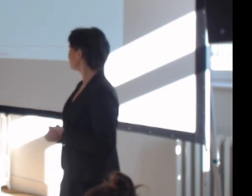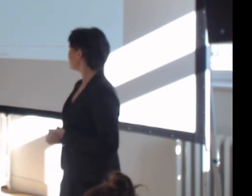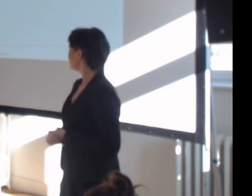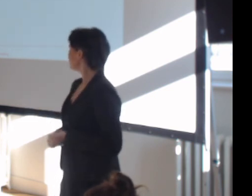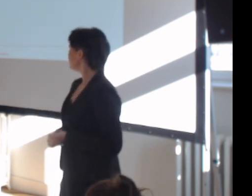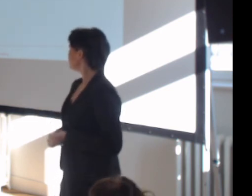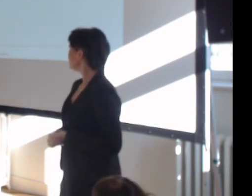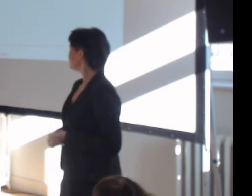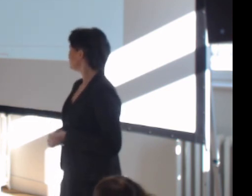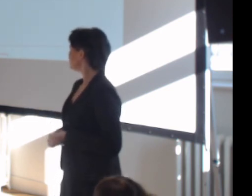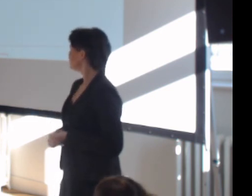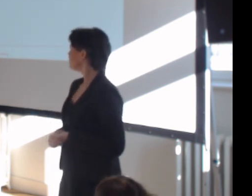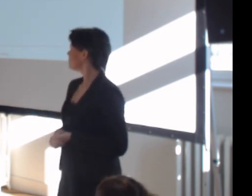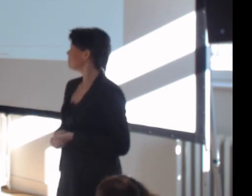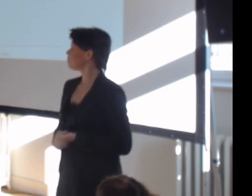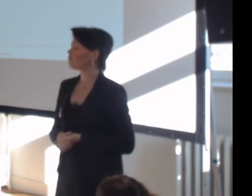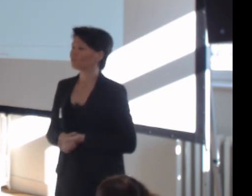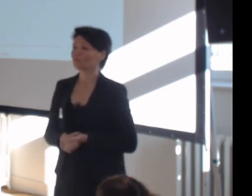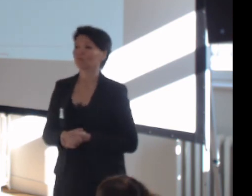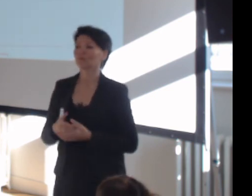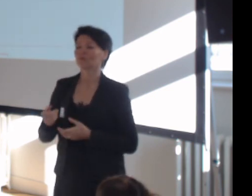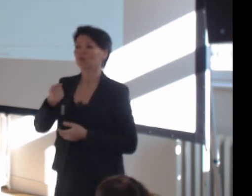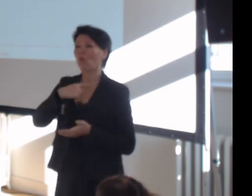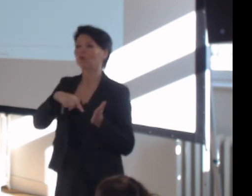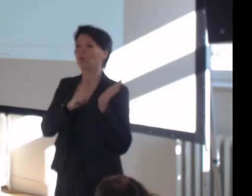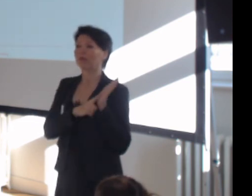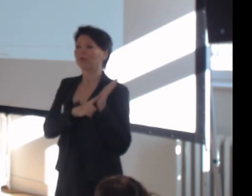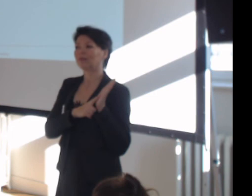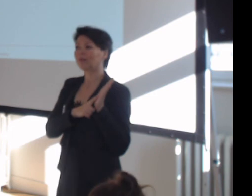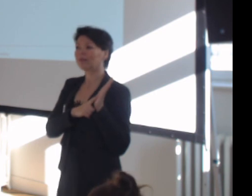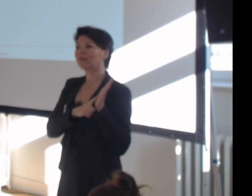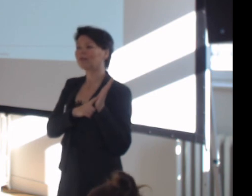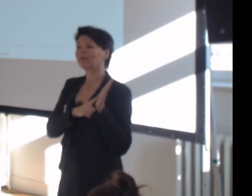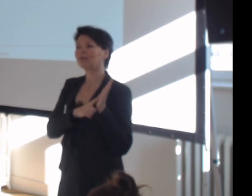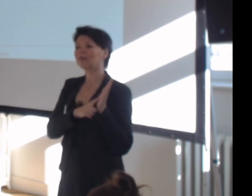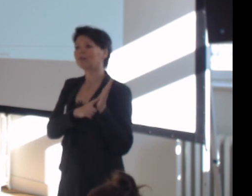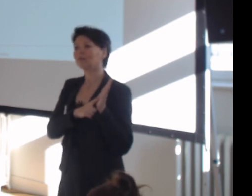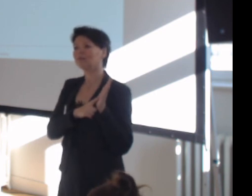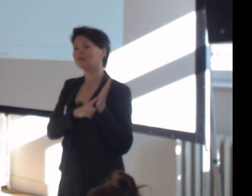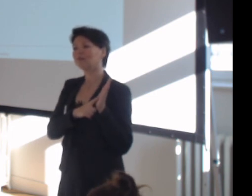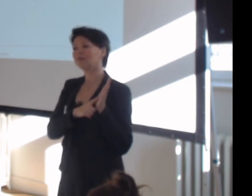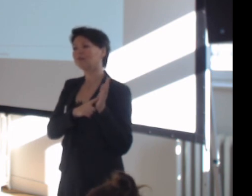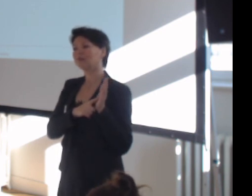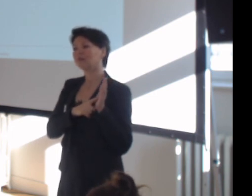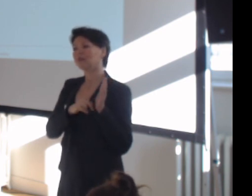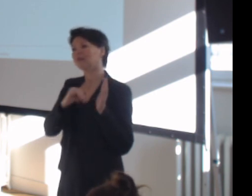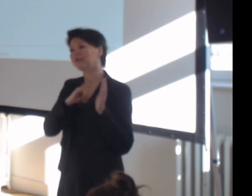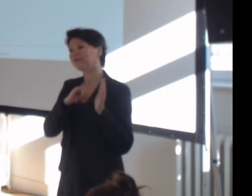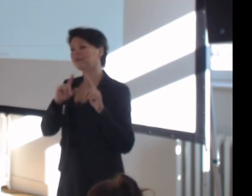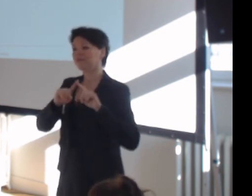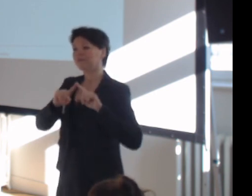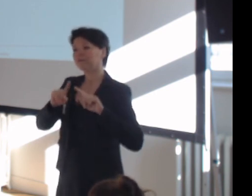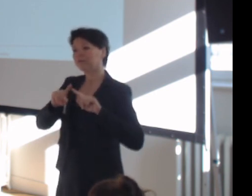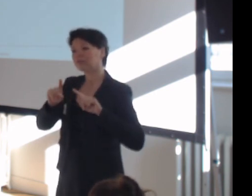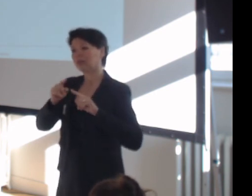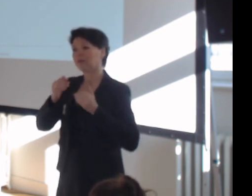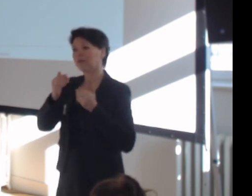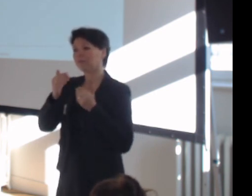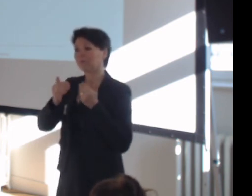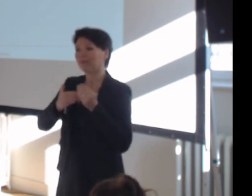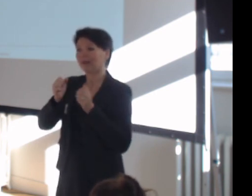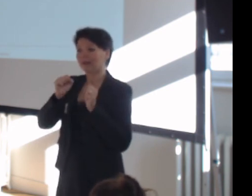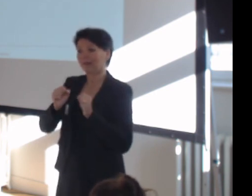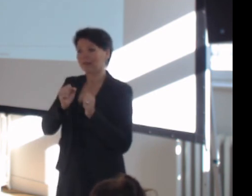And our legislation also gives us different ways of handling those 4